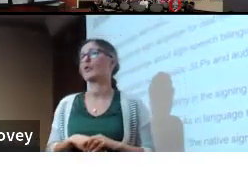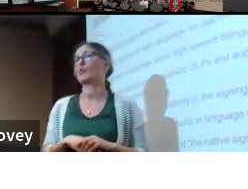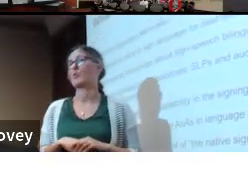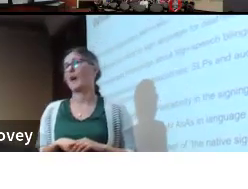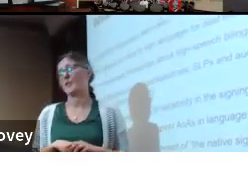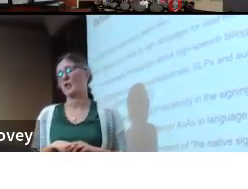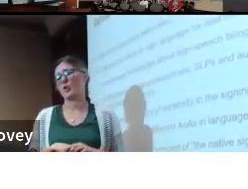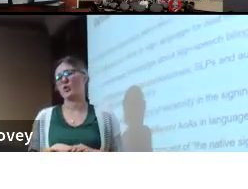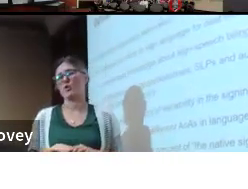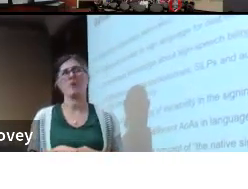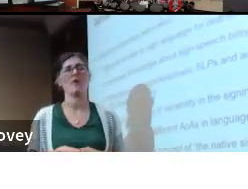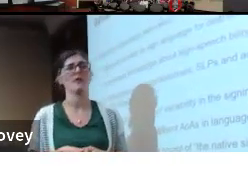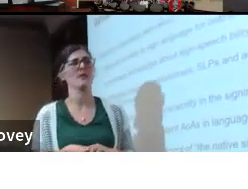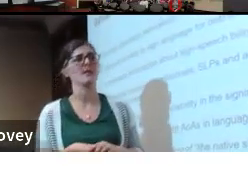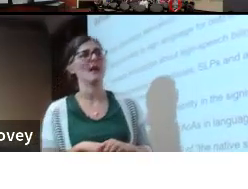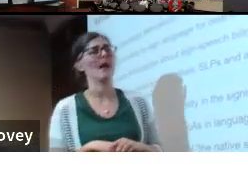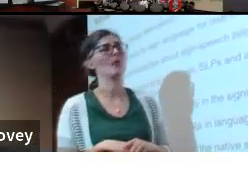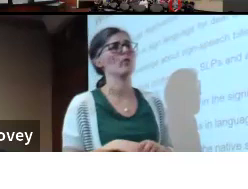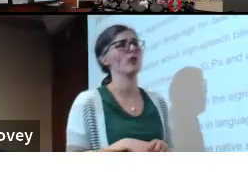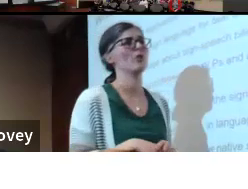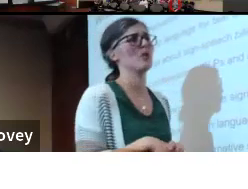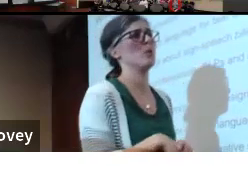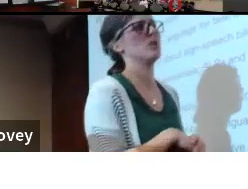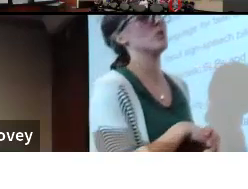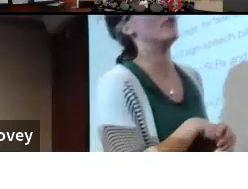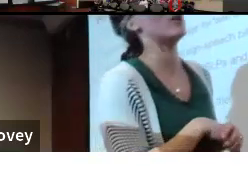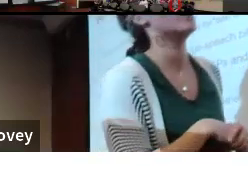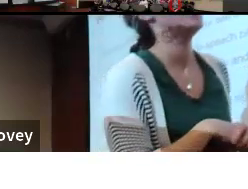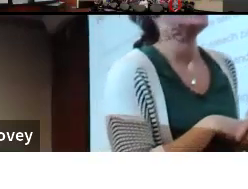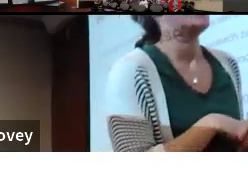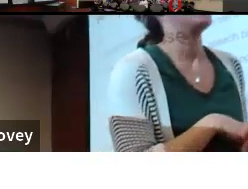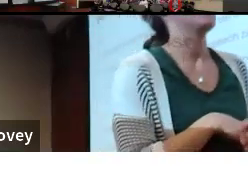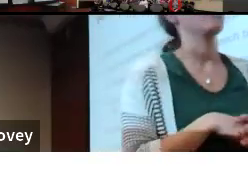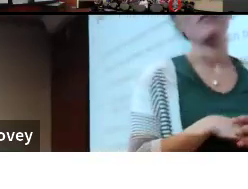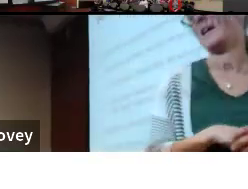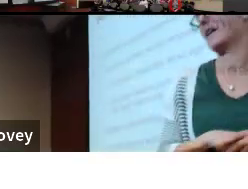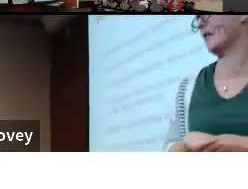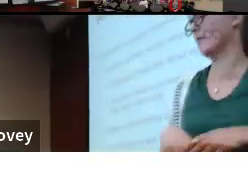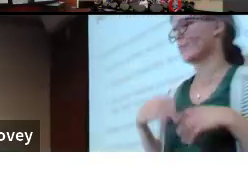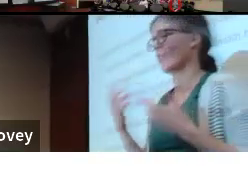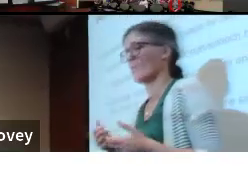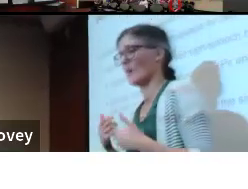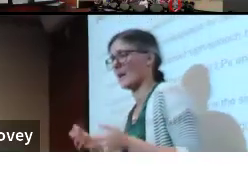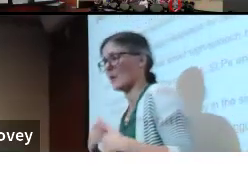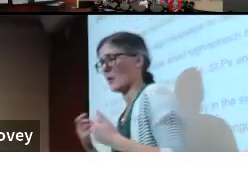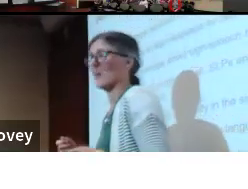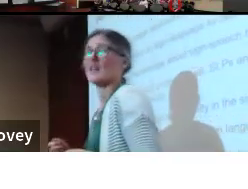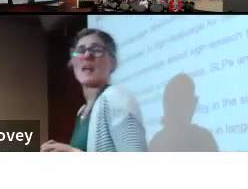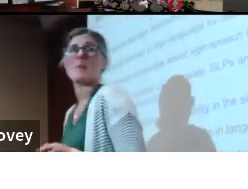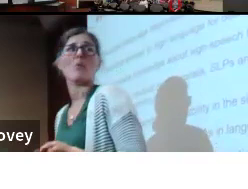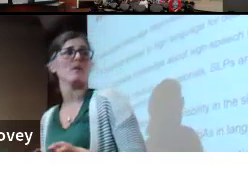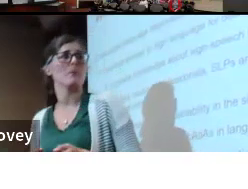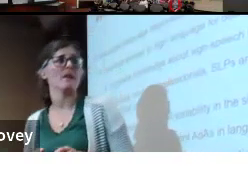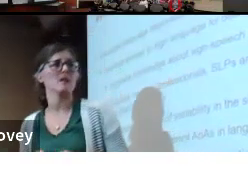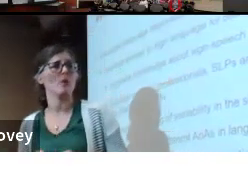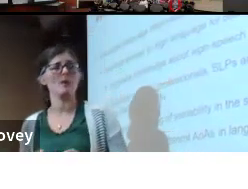our research, which we haven't done a good job of in the sign language research community so far. And then finally, to really critically